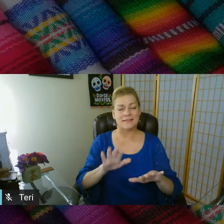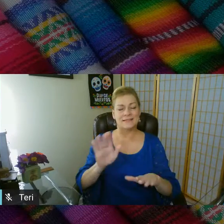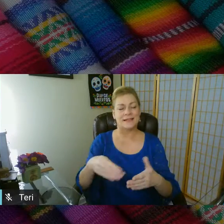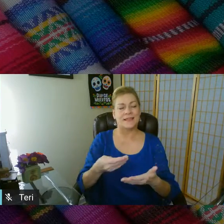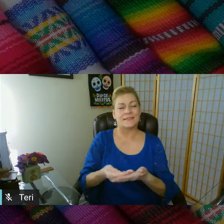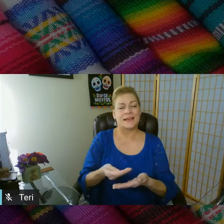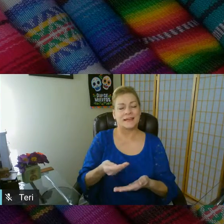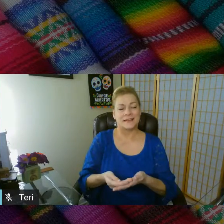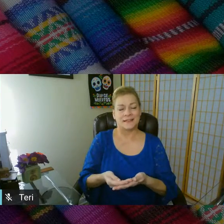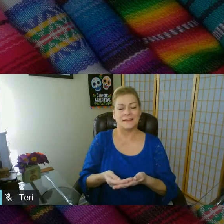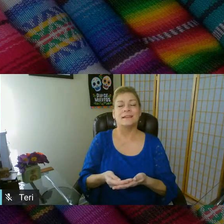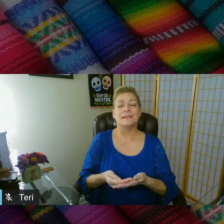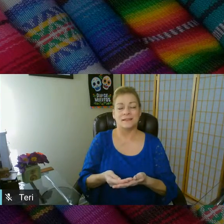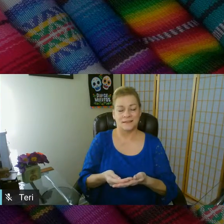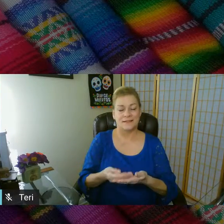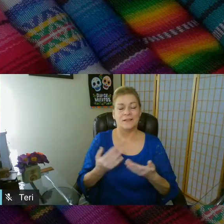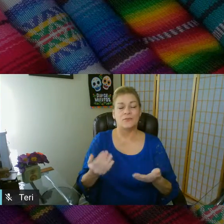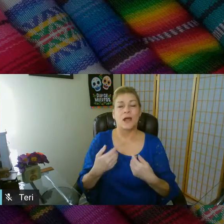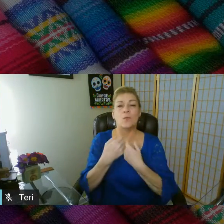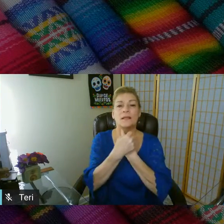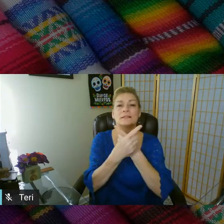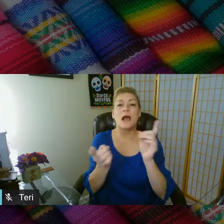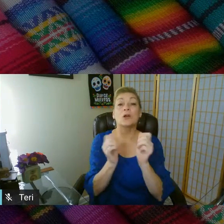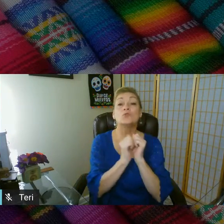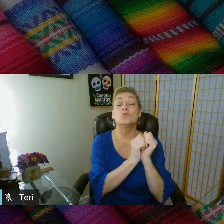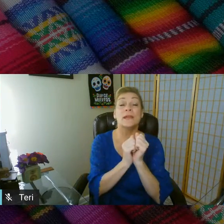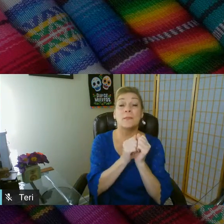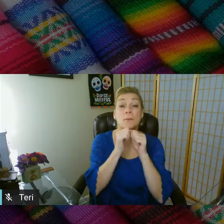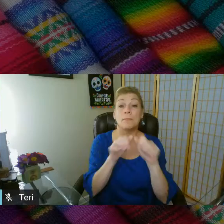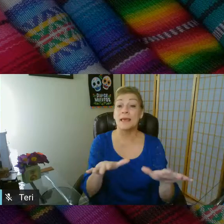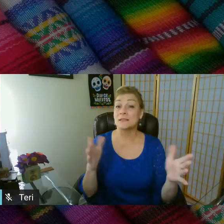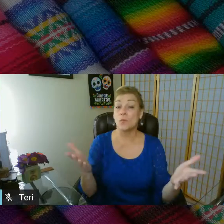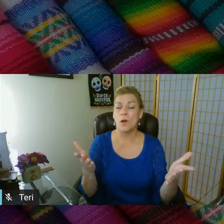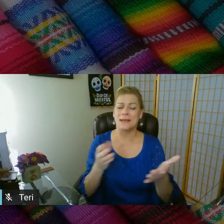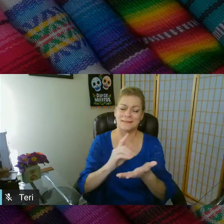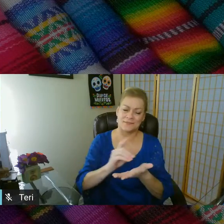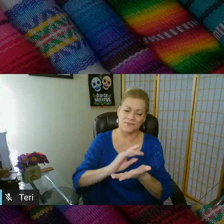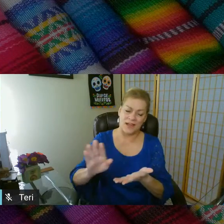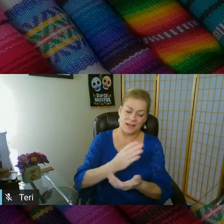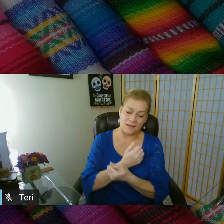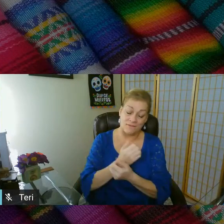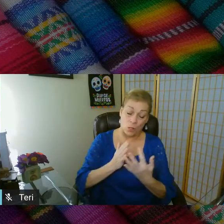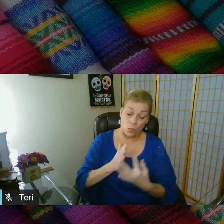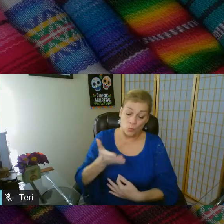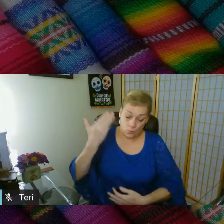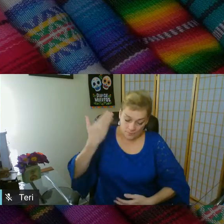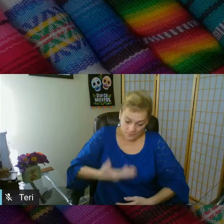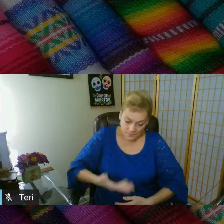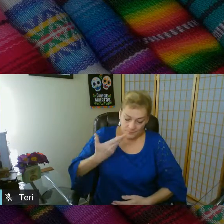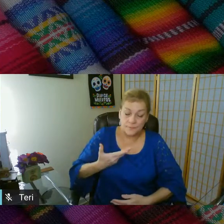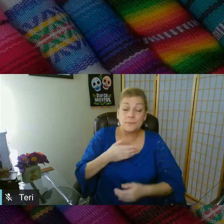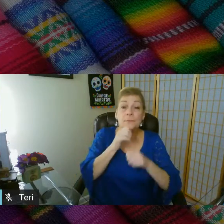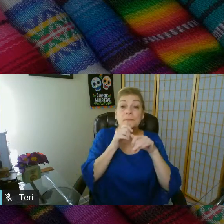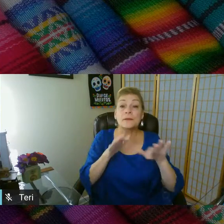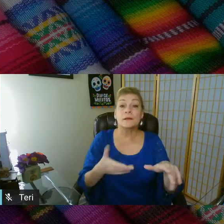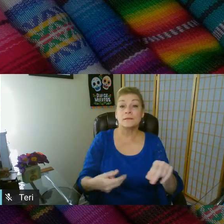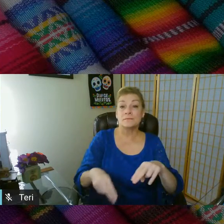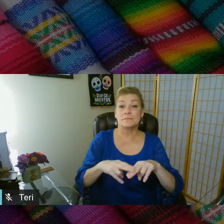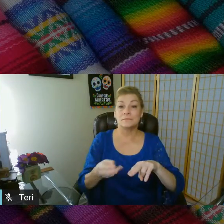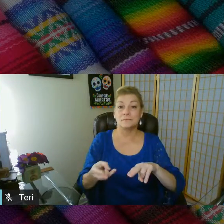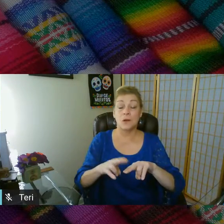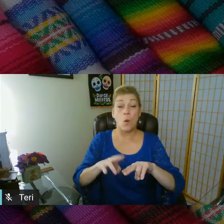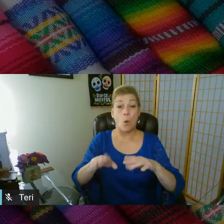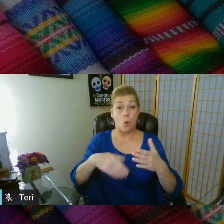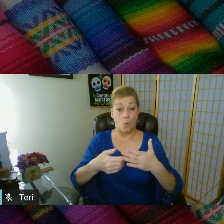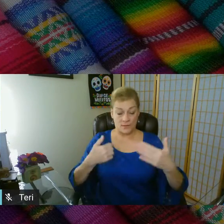love offerings. So let's speak our love offering blessing together. Divine love through me blesses and multiplies